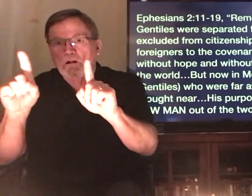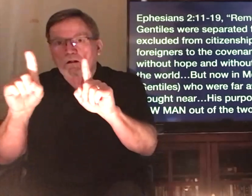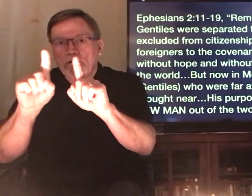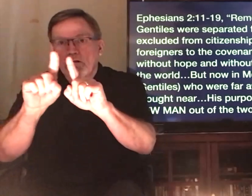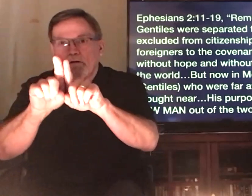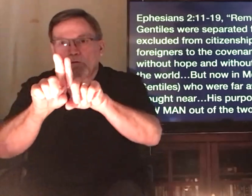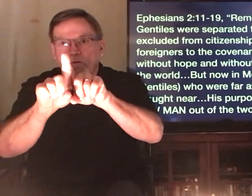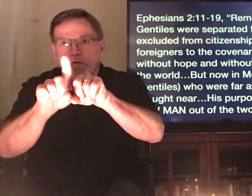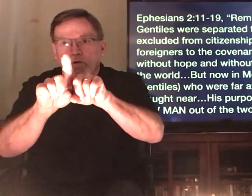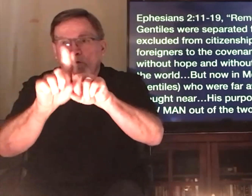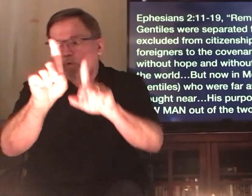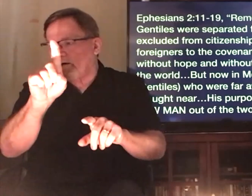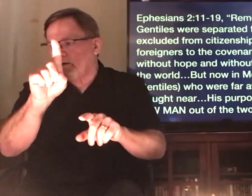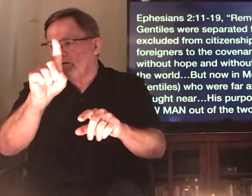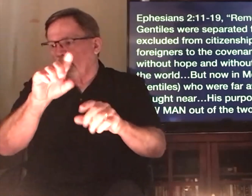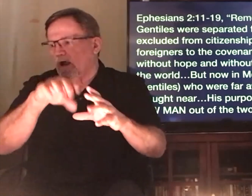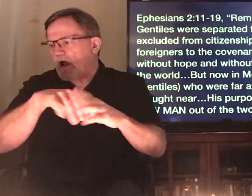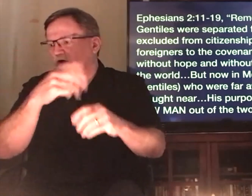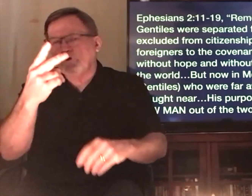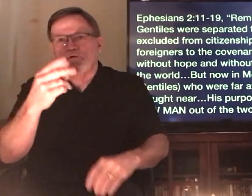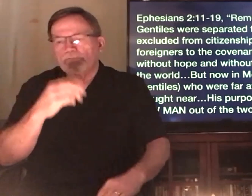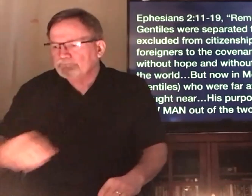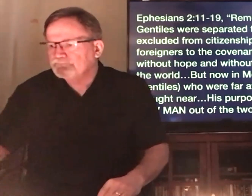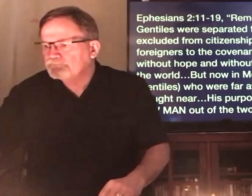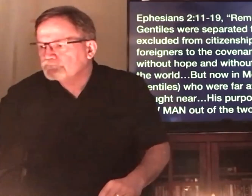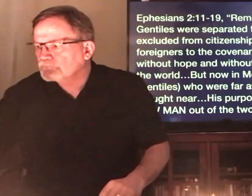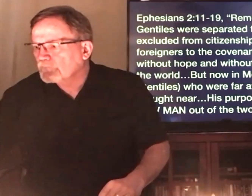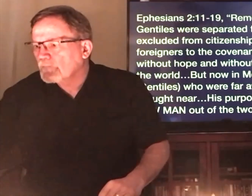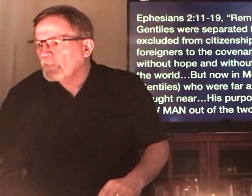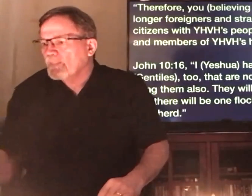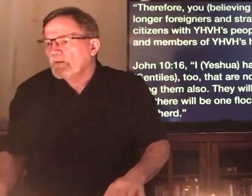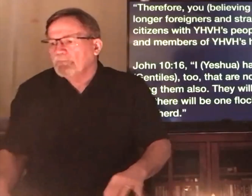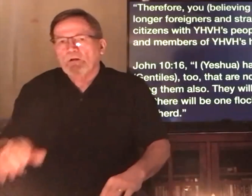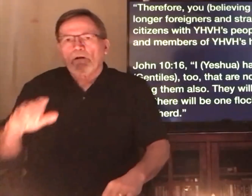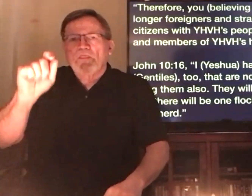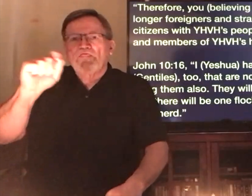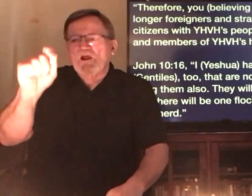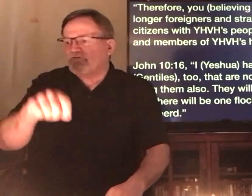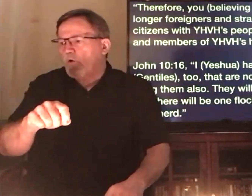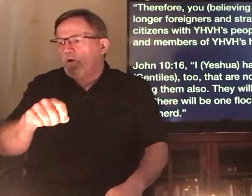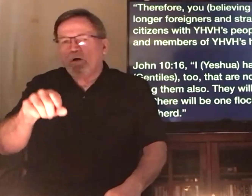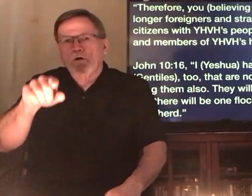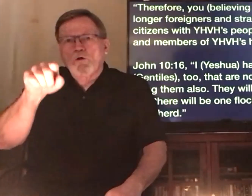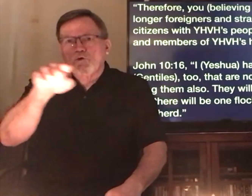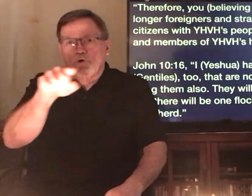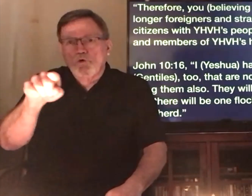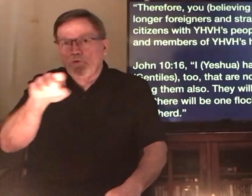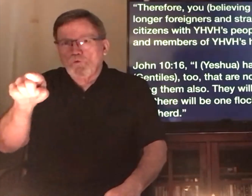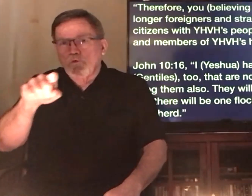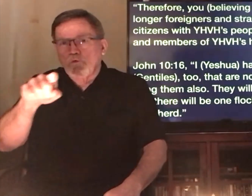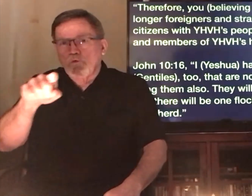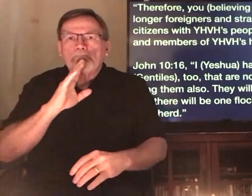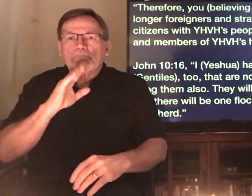engrafted. I'll plant that to olive tree. That tree, olive, I